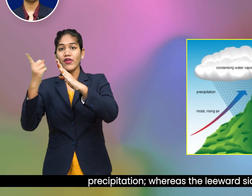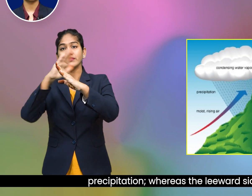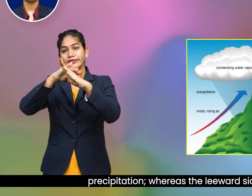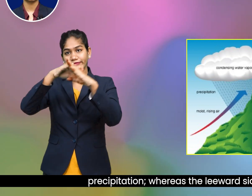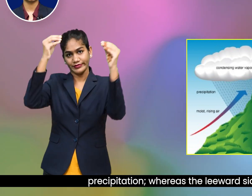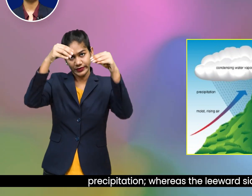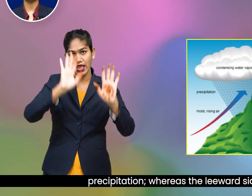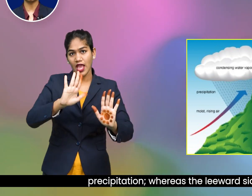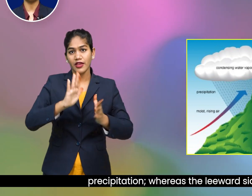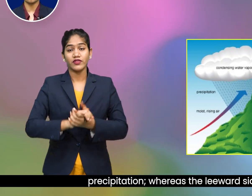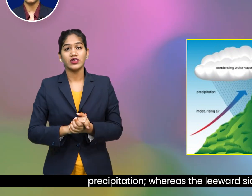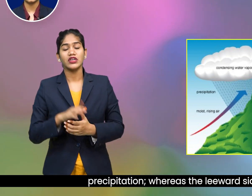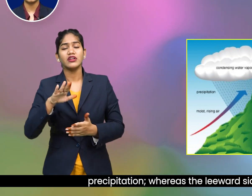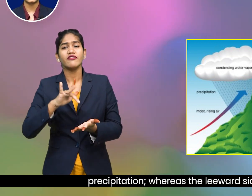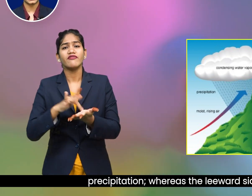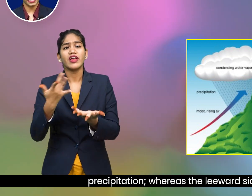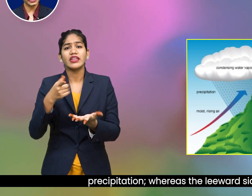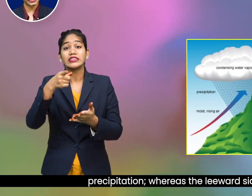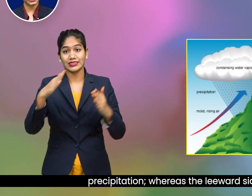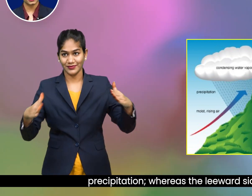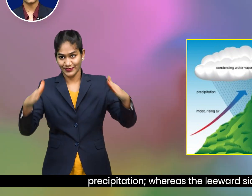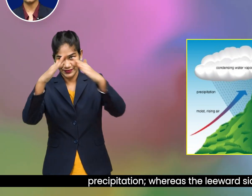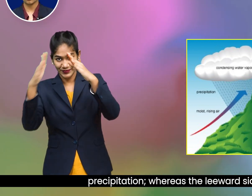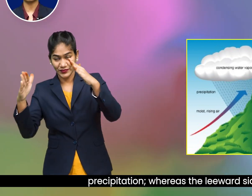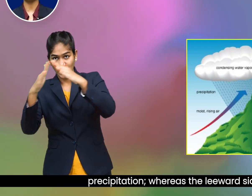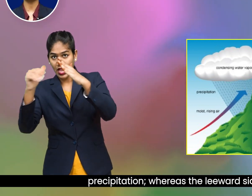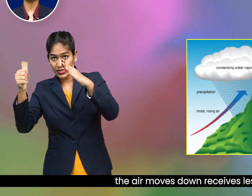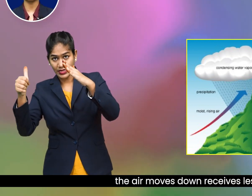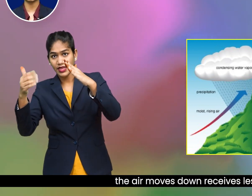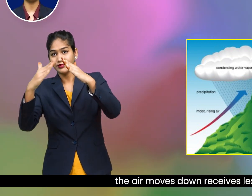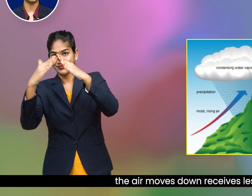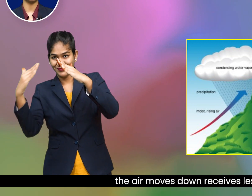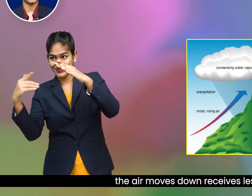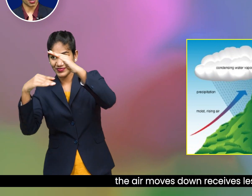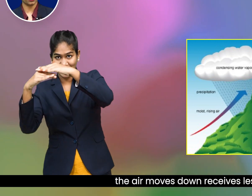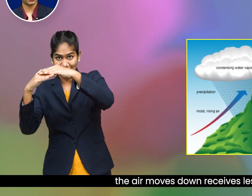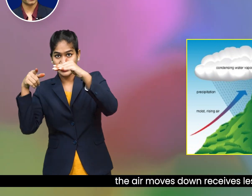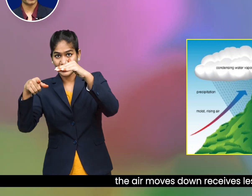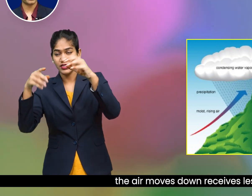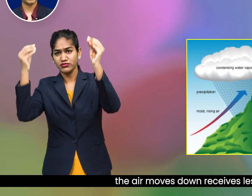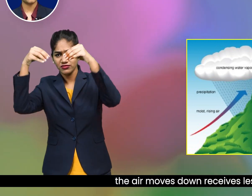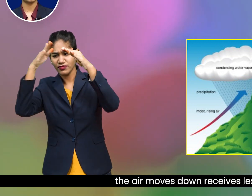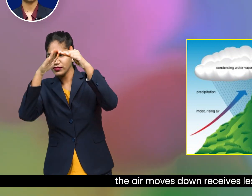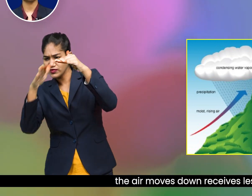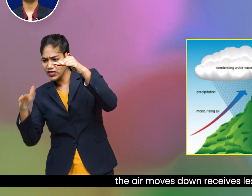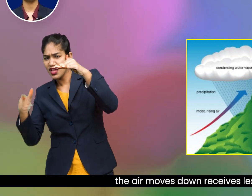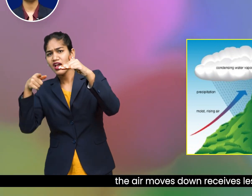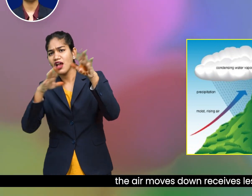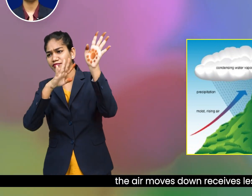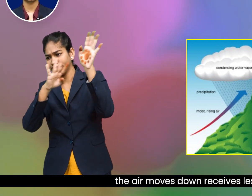whereas the leeward sides along which the air moves down